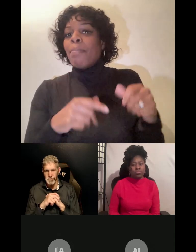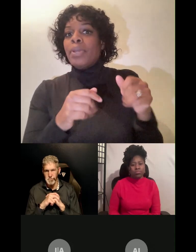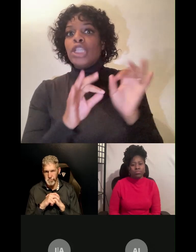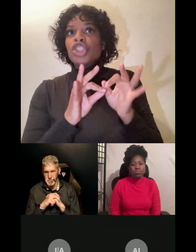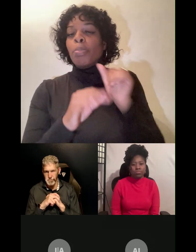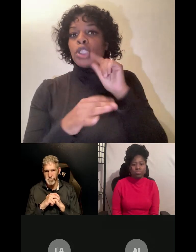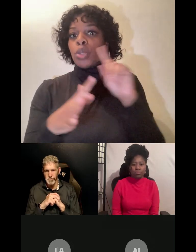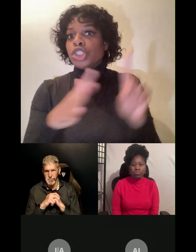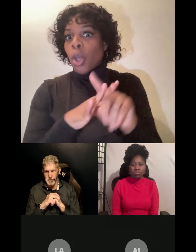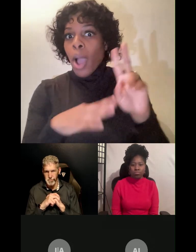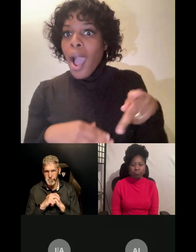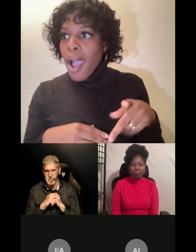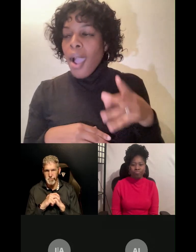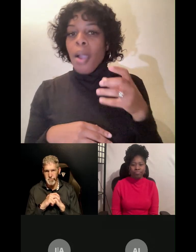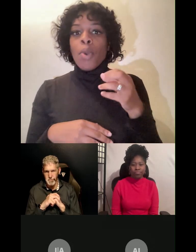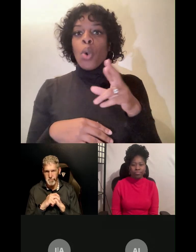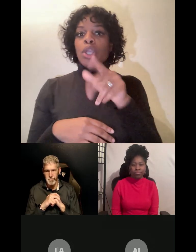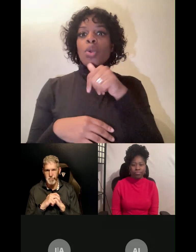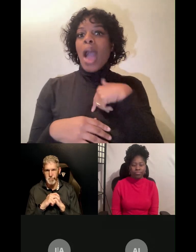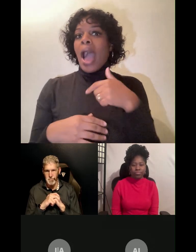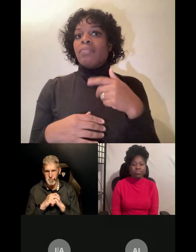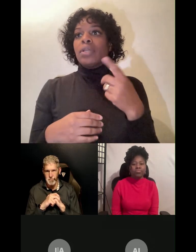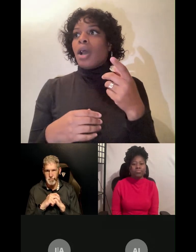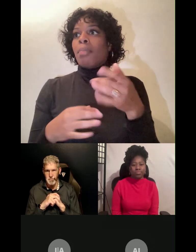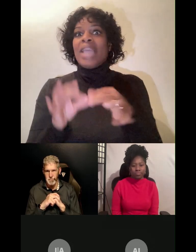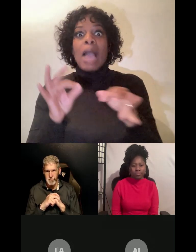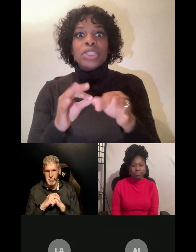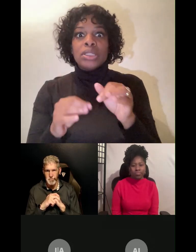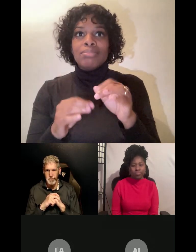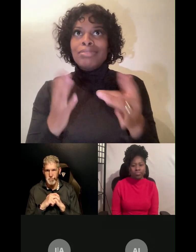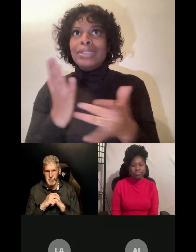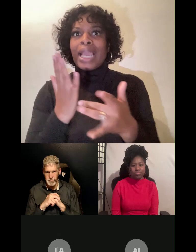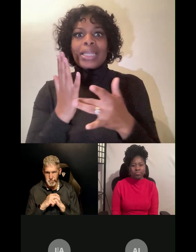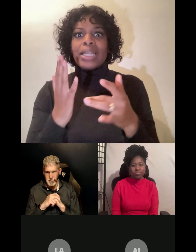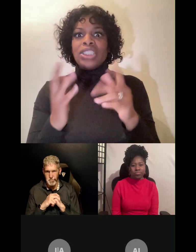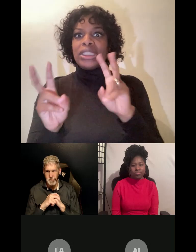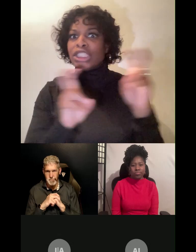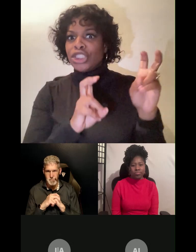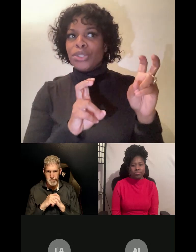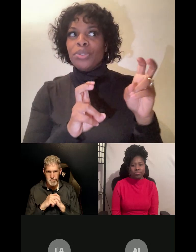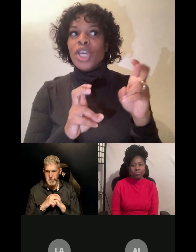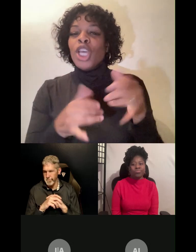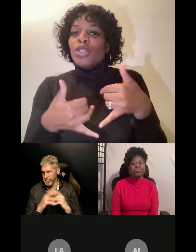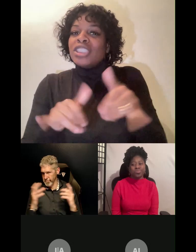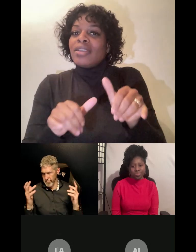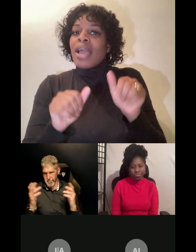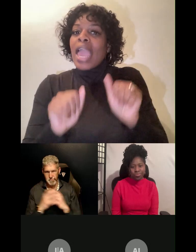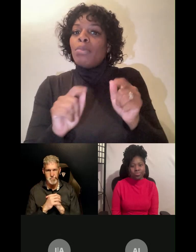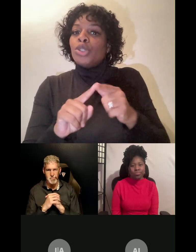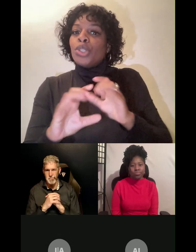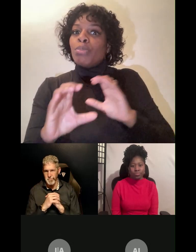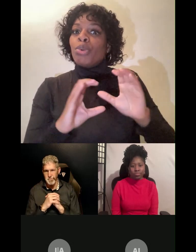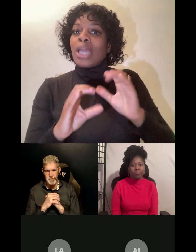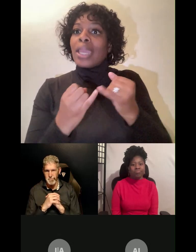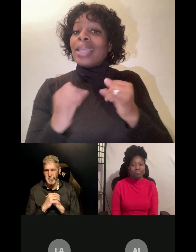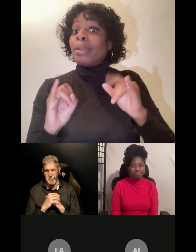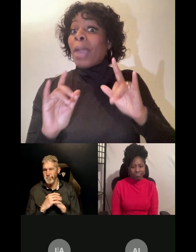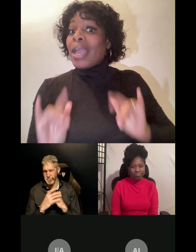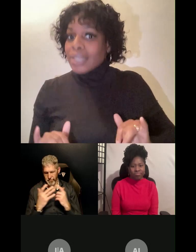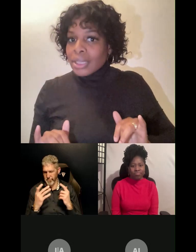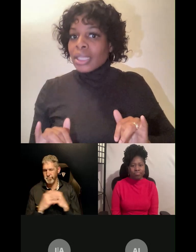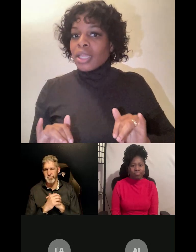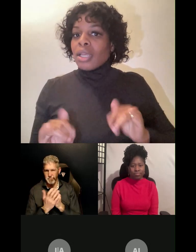something happens, somebody don't show up, or you don't have caption technology issue, you're still able to